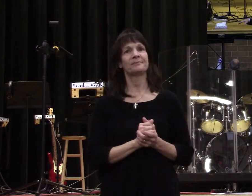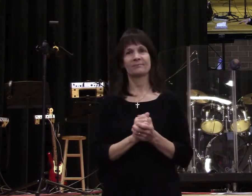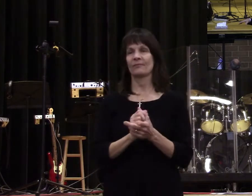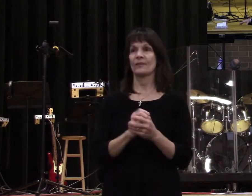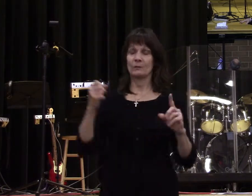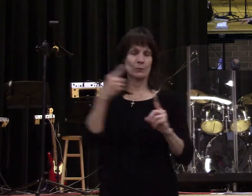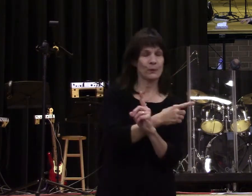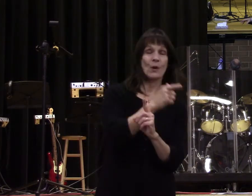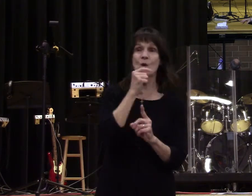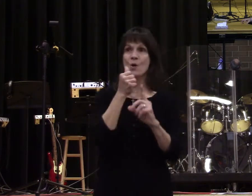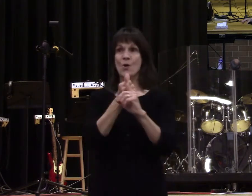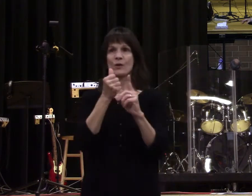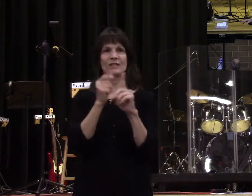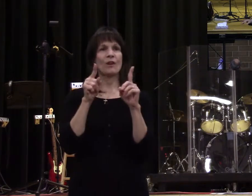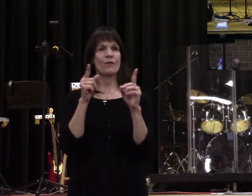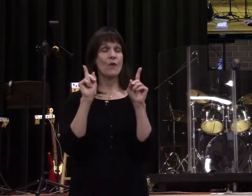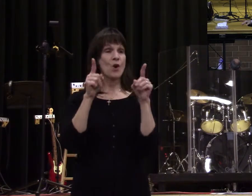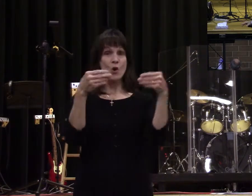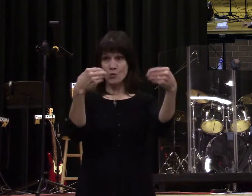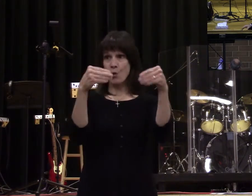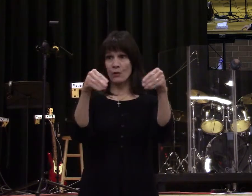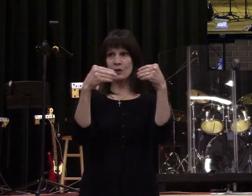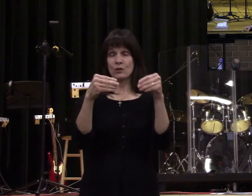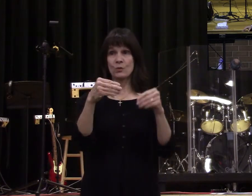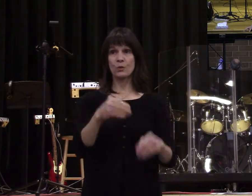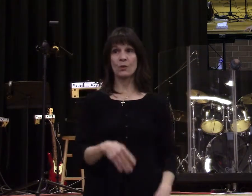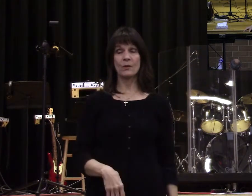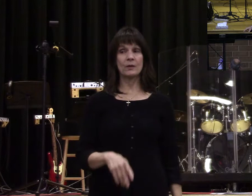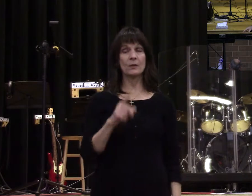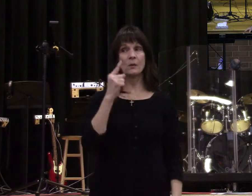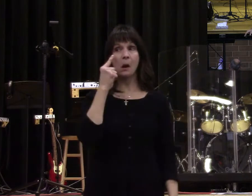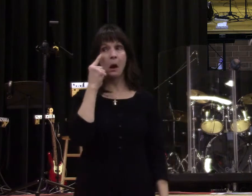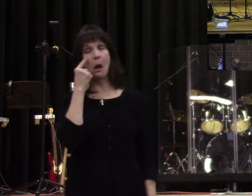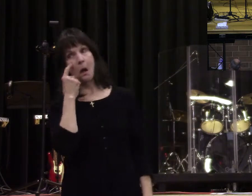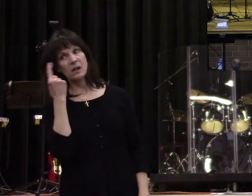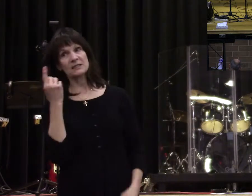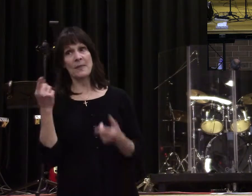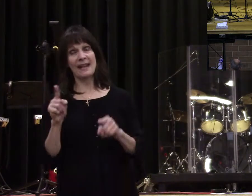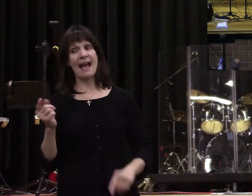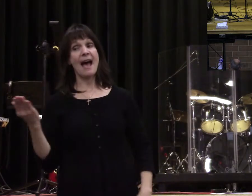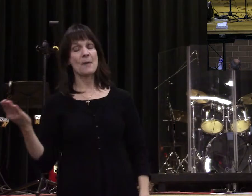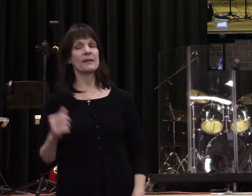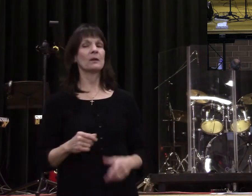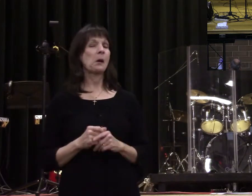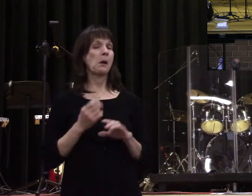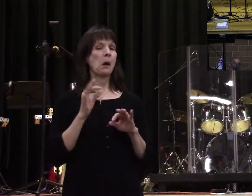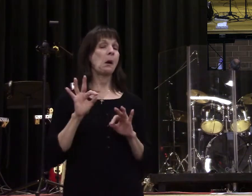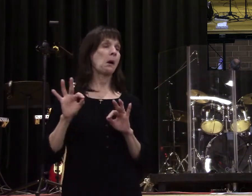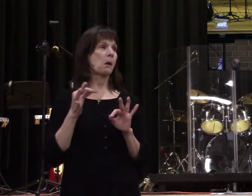next aisle, you know, there's a little spat going on. You're like, you don't want to look. No, that would be improper. So you